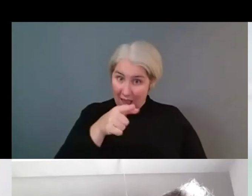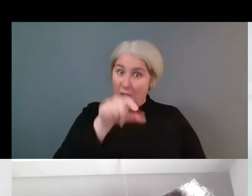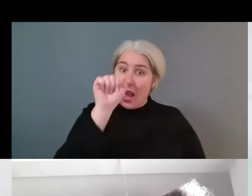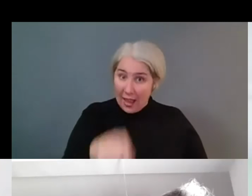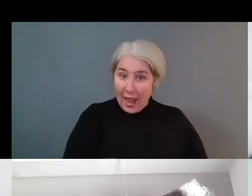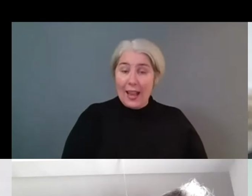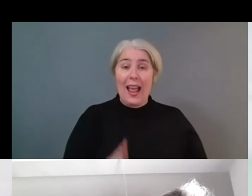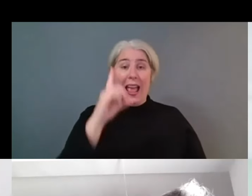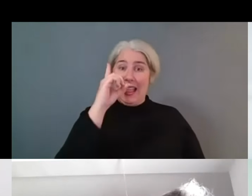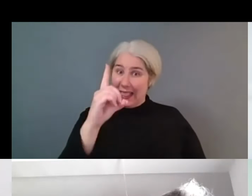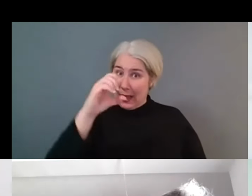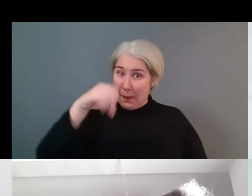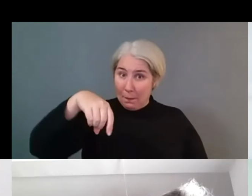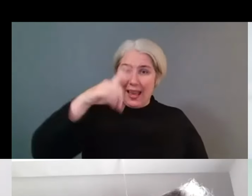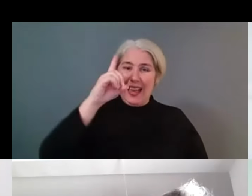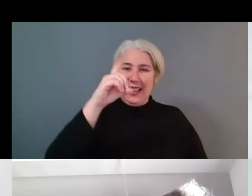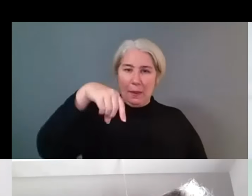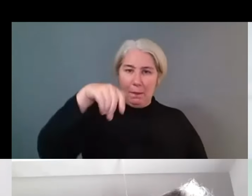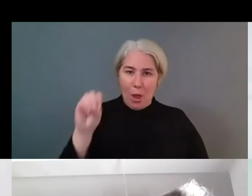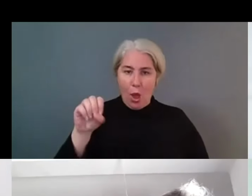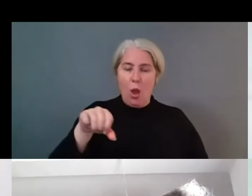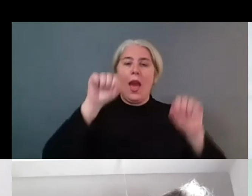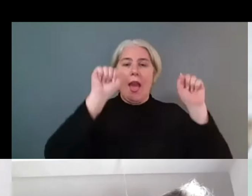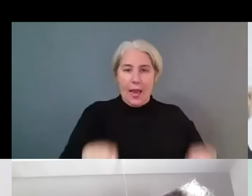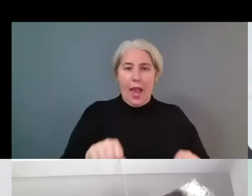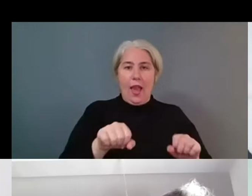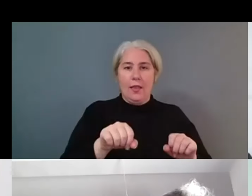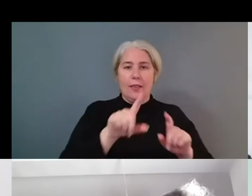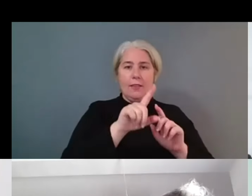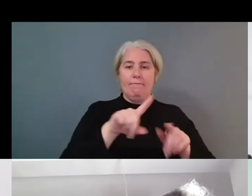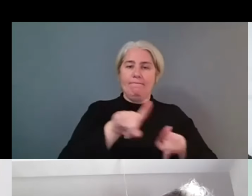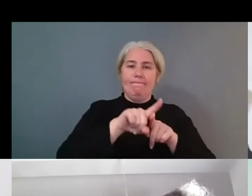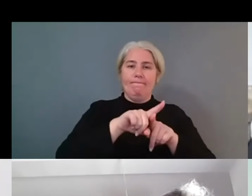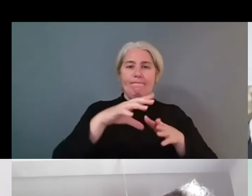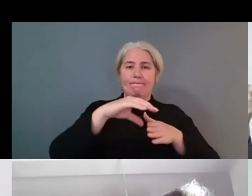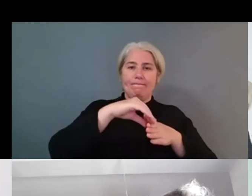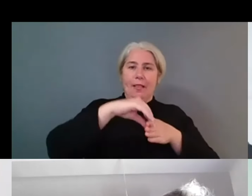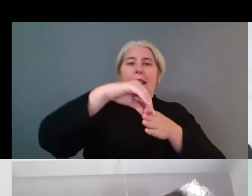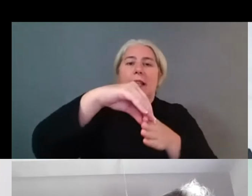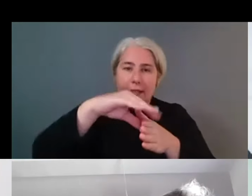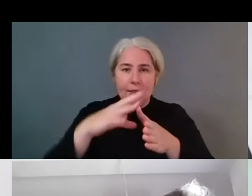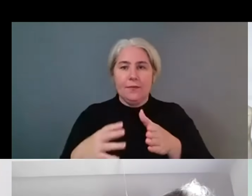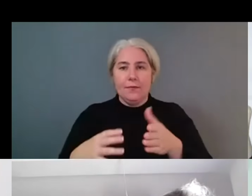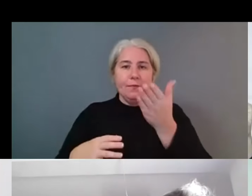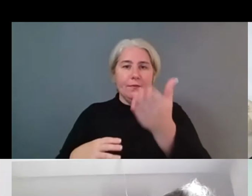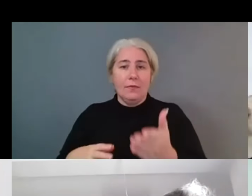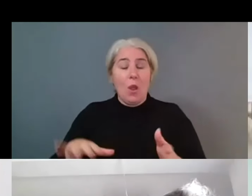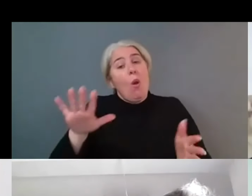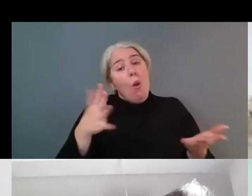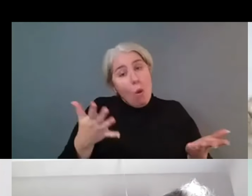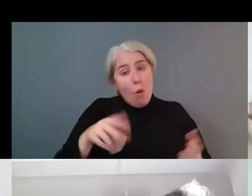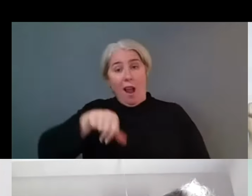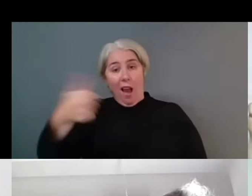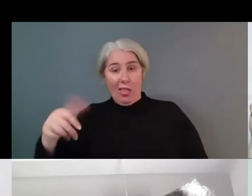DPOs can be interveners in other cases, in cases taken from other countries.